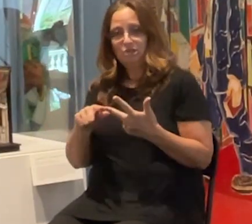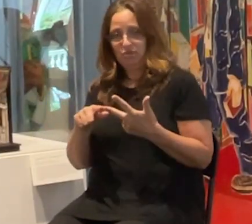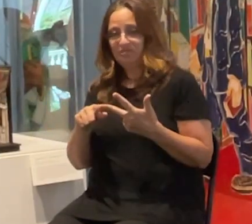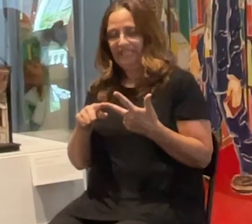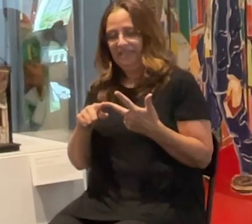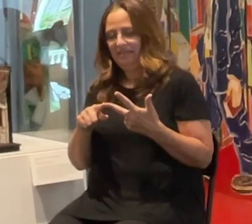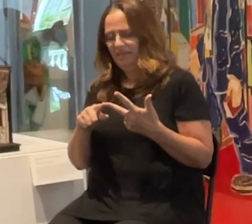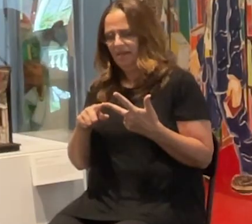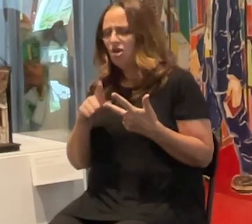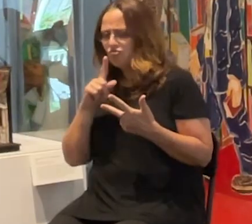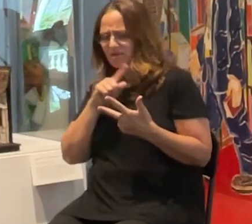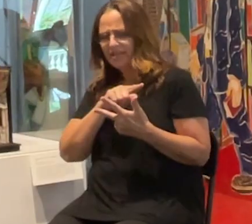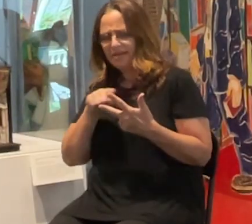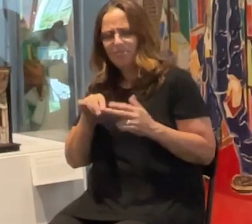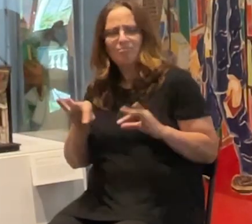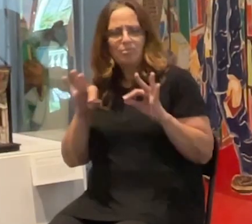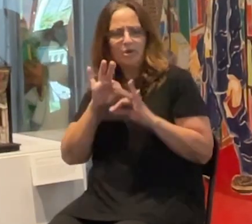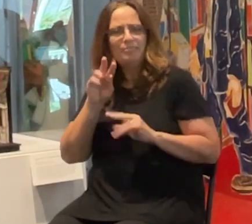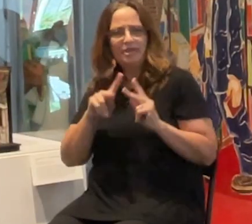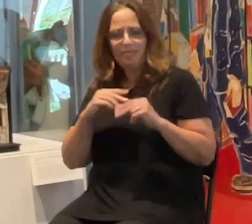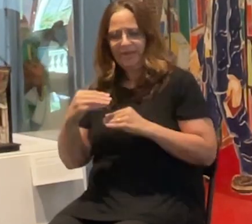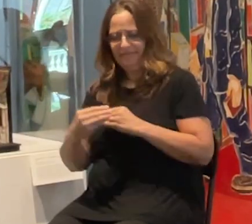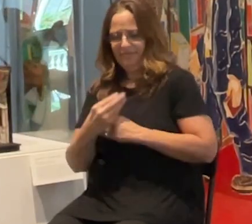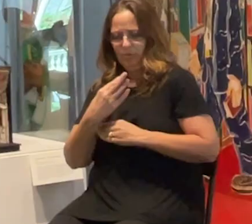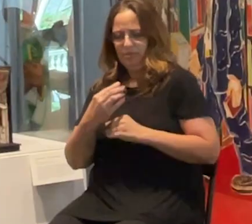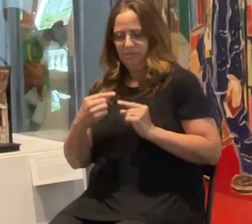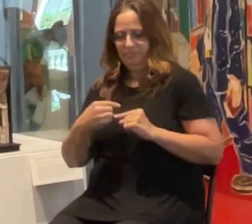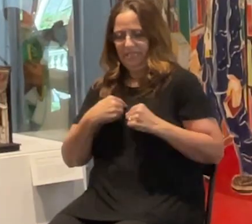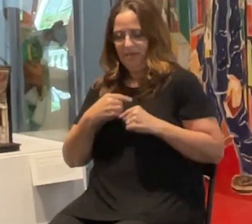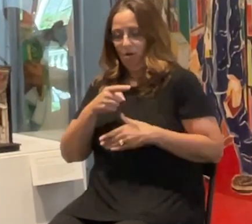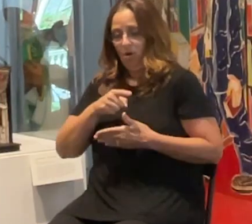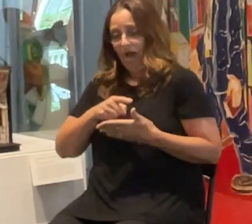of artists that have influenced what I think being an artist is,